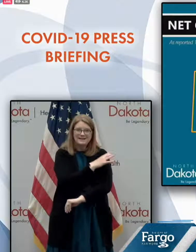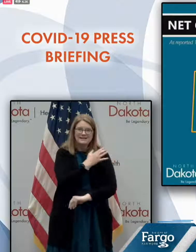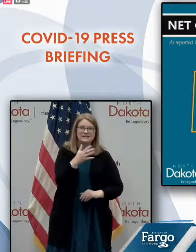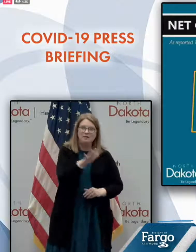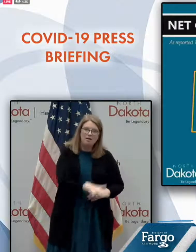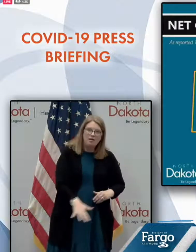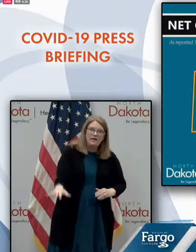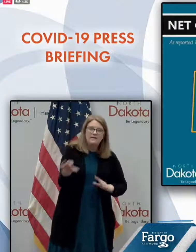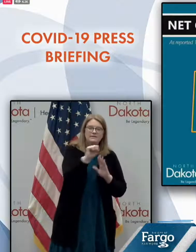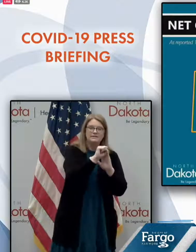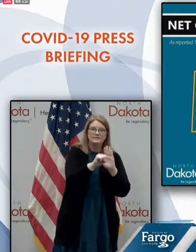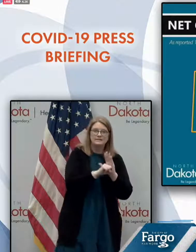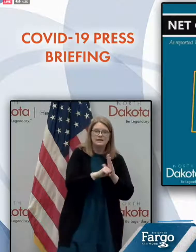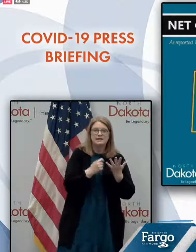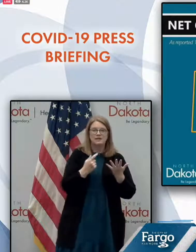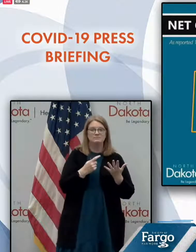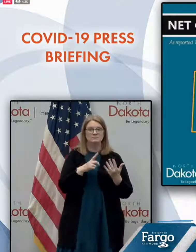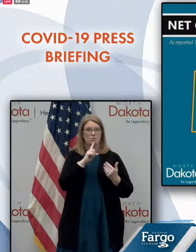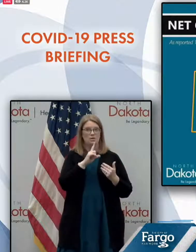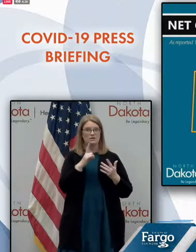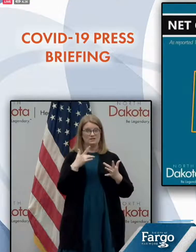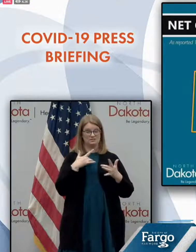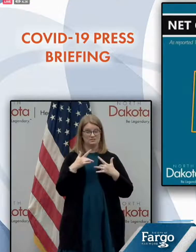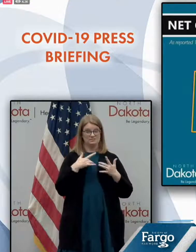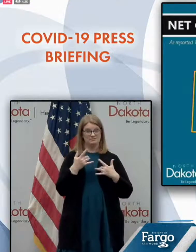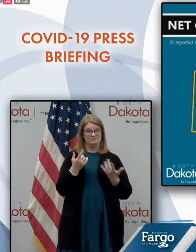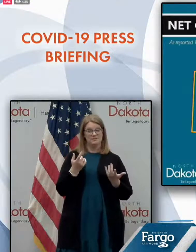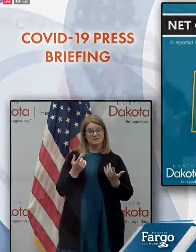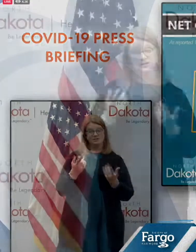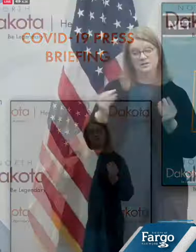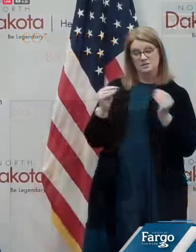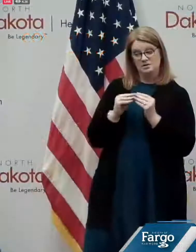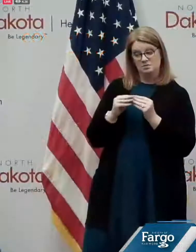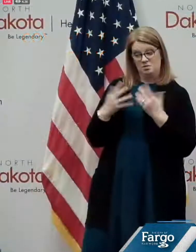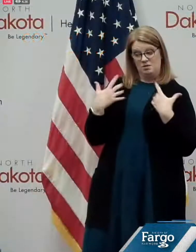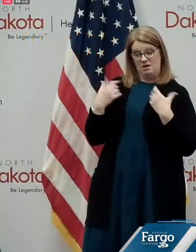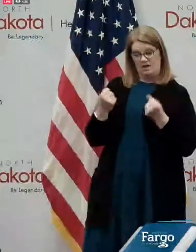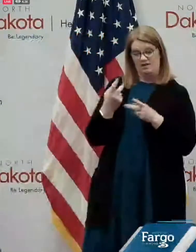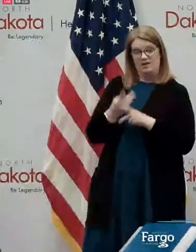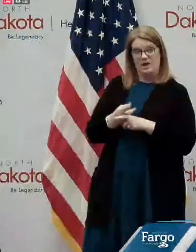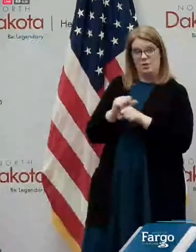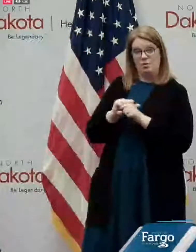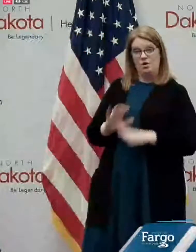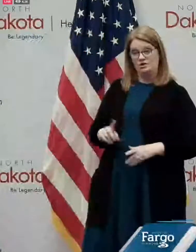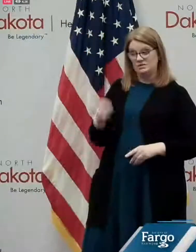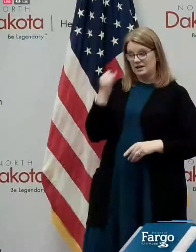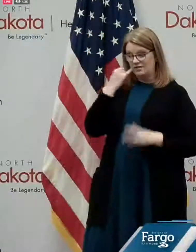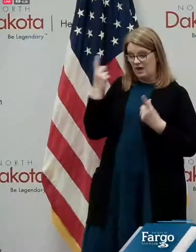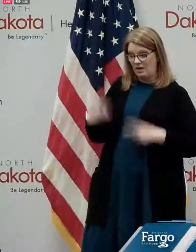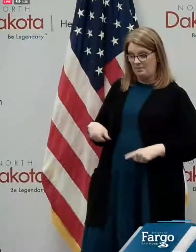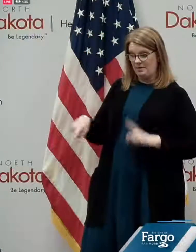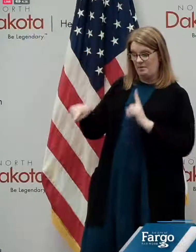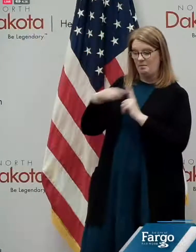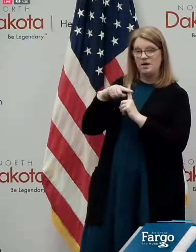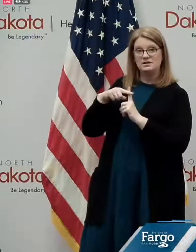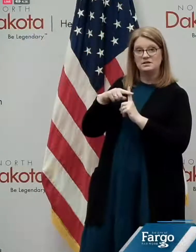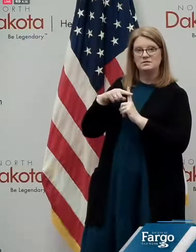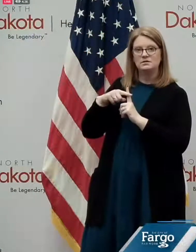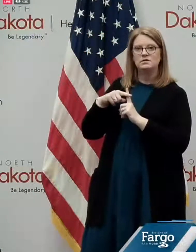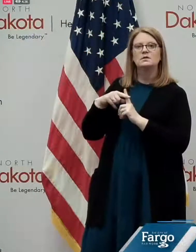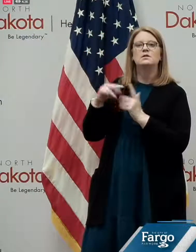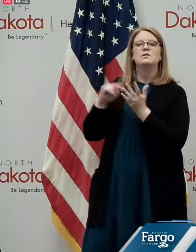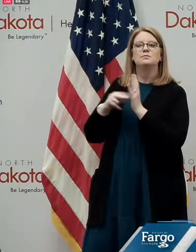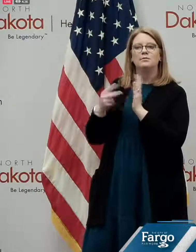and there is a concern because as more healthcare workers if they become positive, they've had contact with other